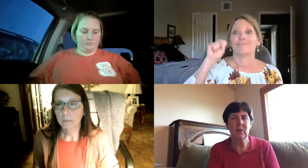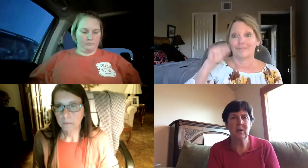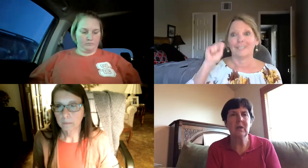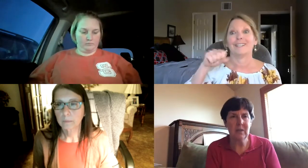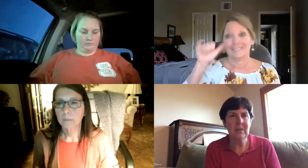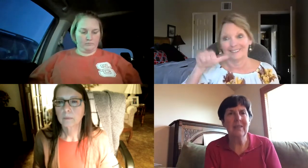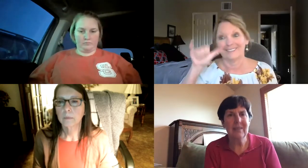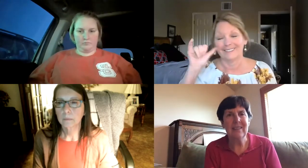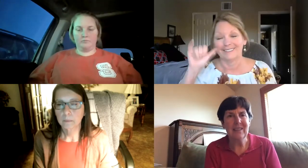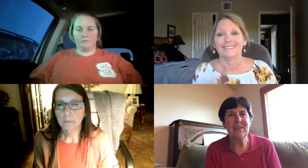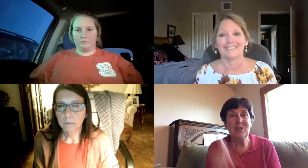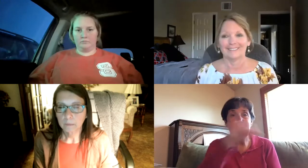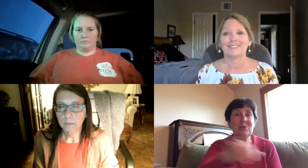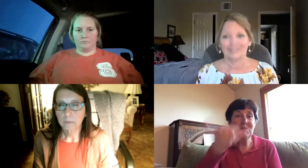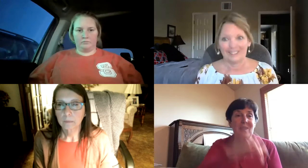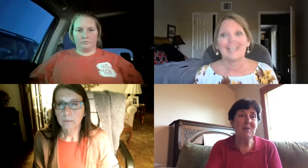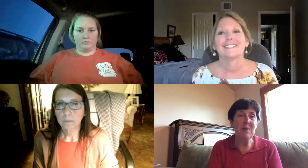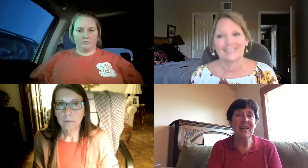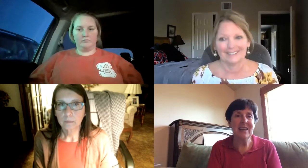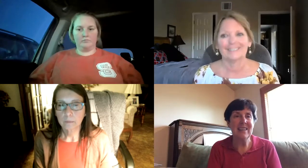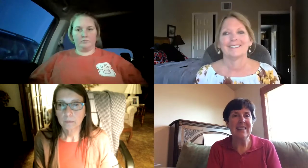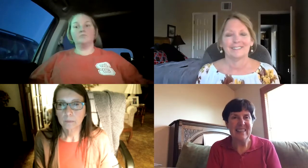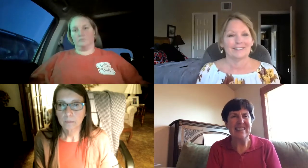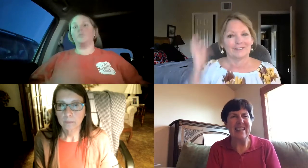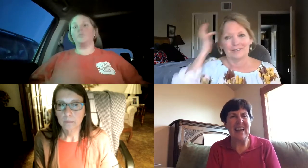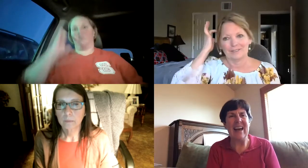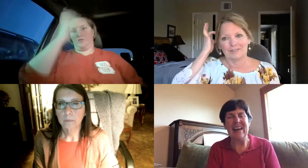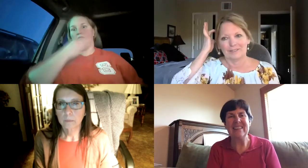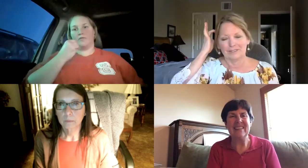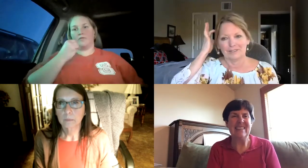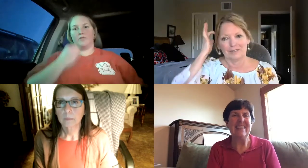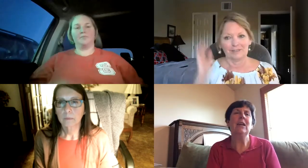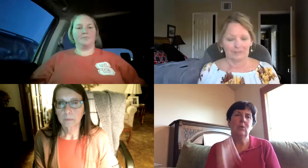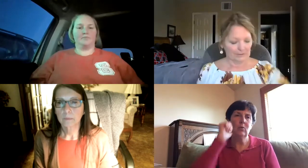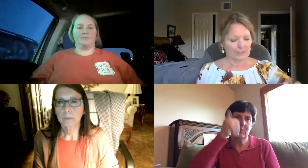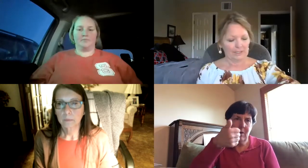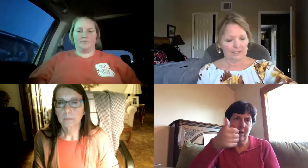beautiful. There too, everybody? Yeah.